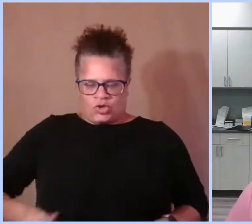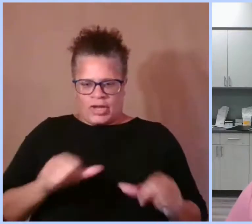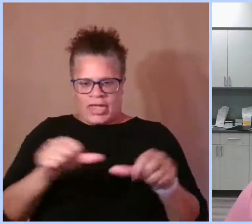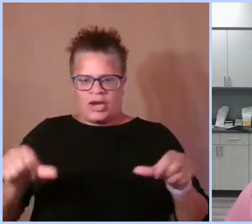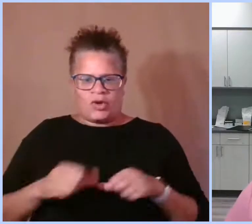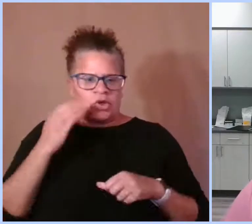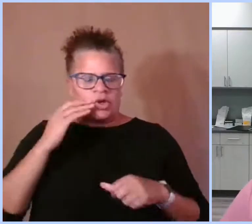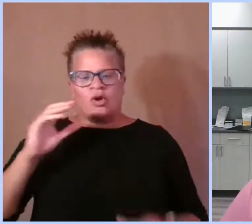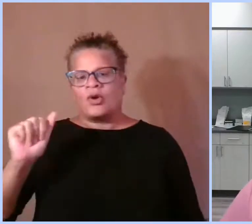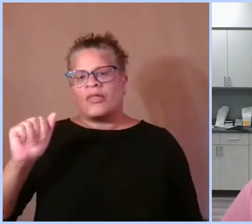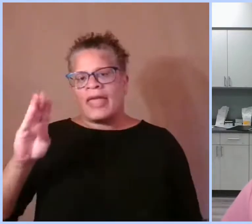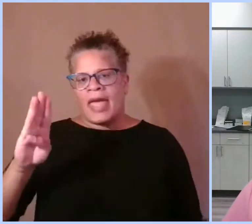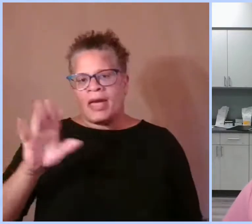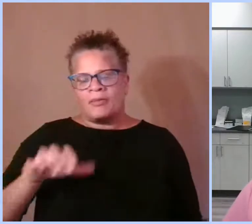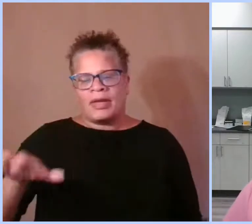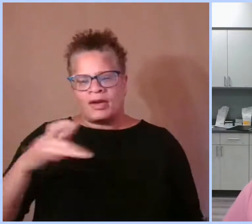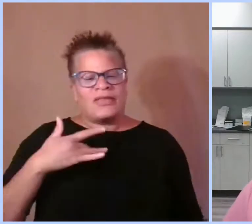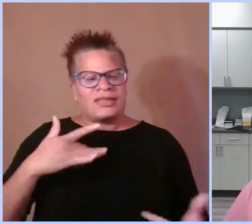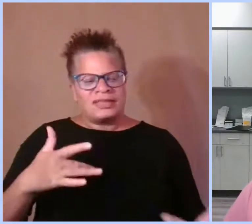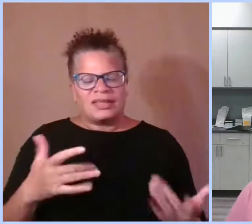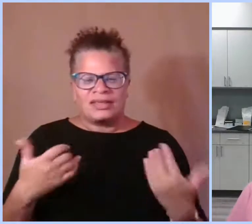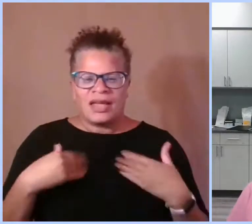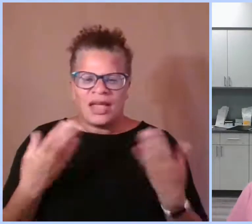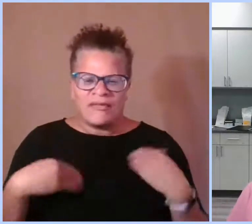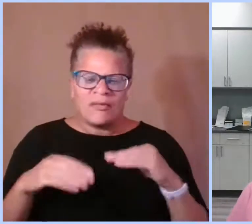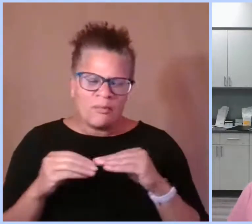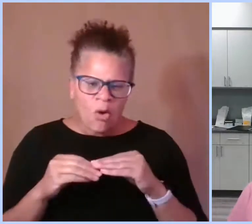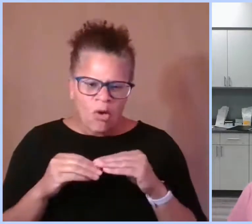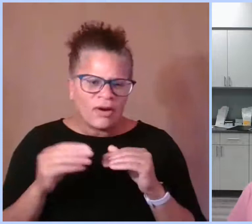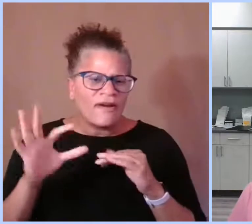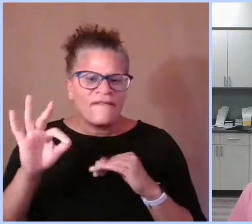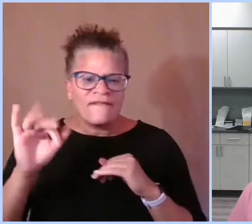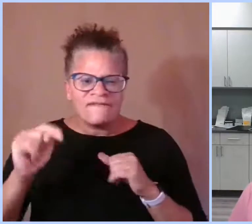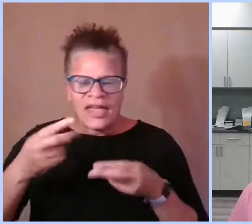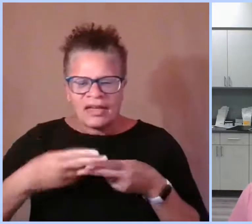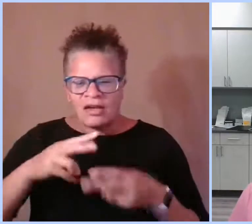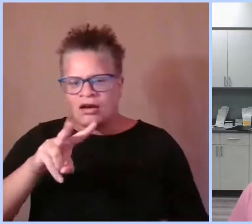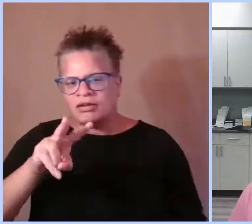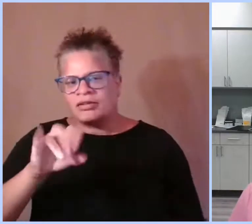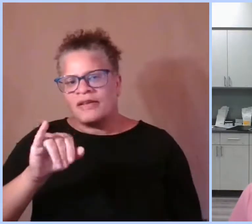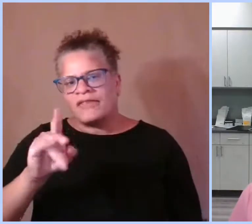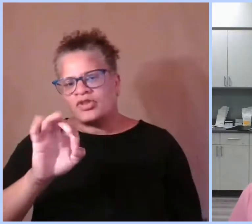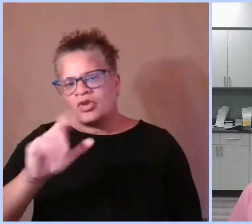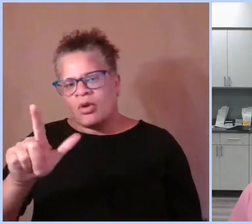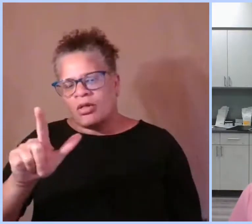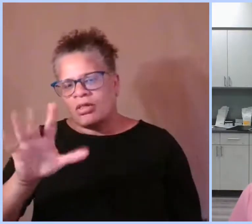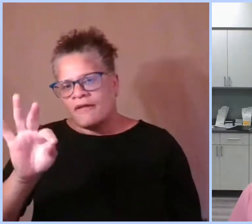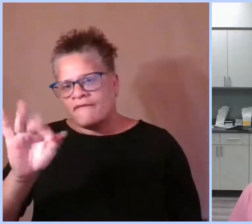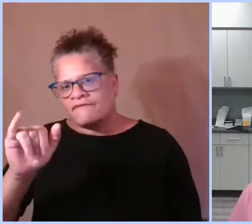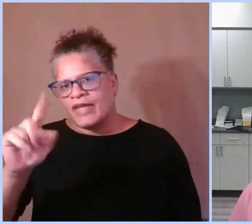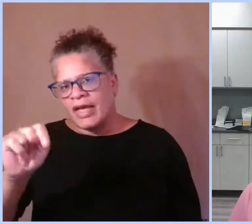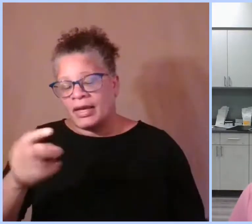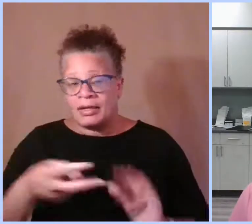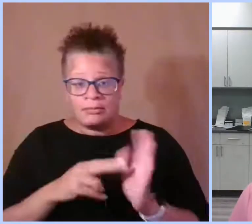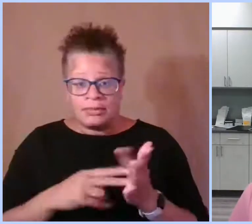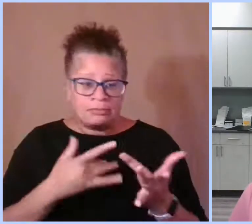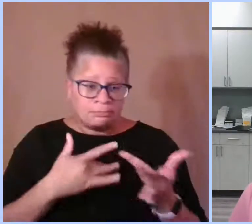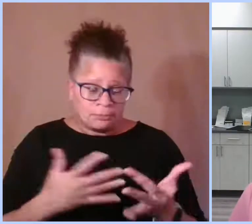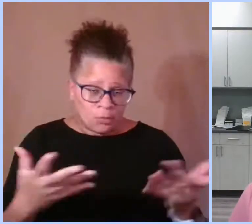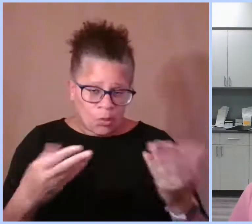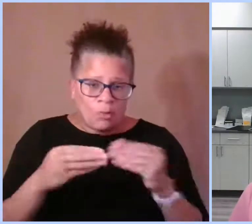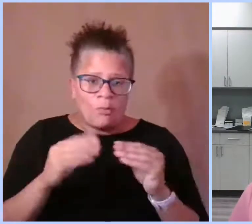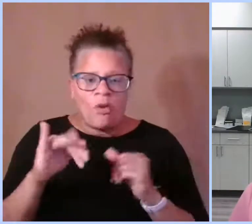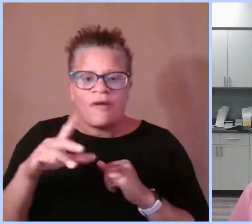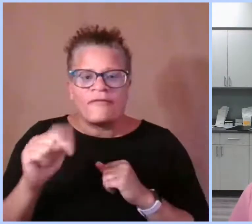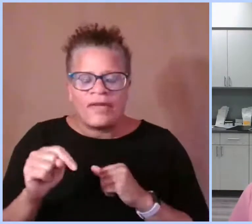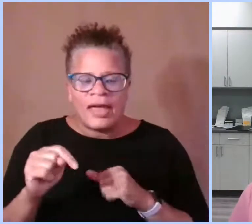the abdomen, they tend to have more visceral fat. And what that means is that you tend to have more fat